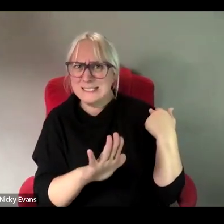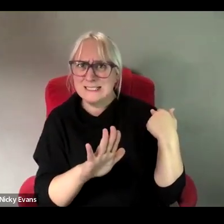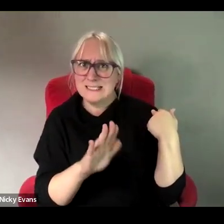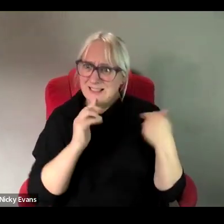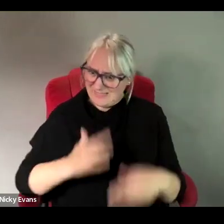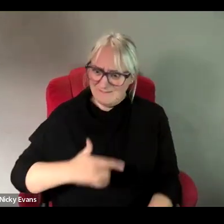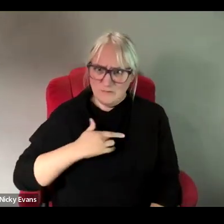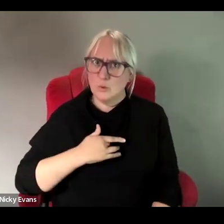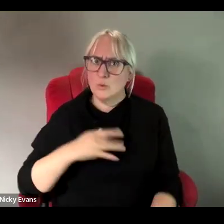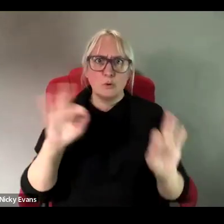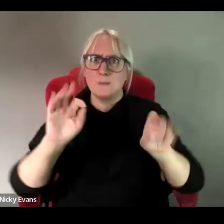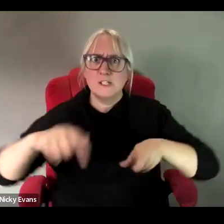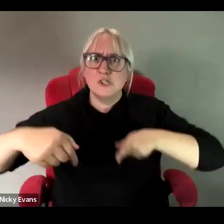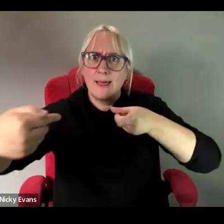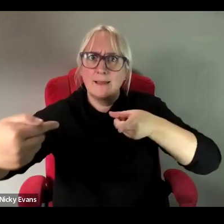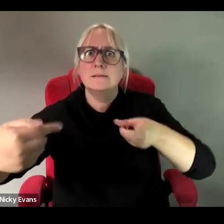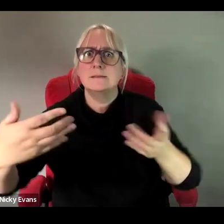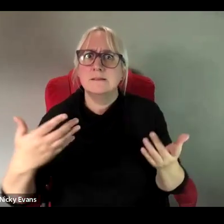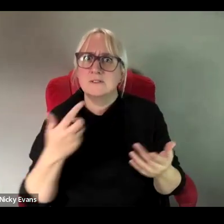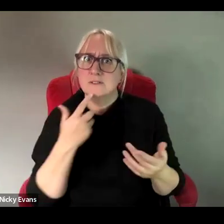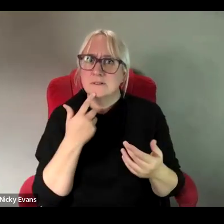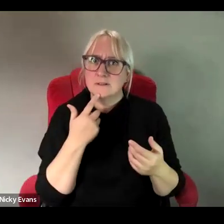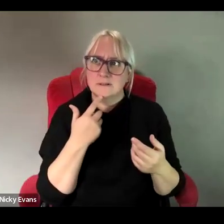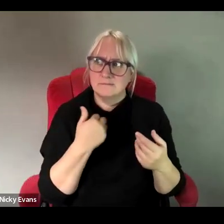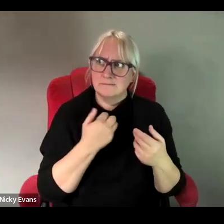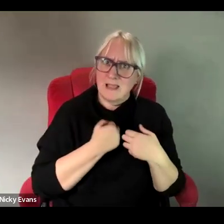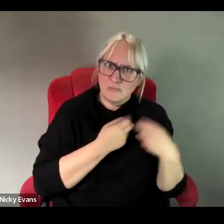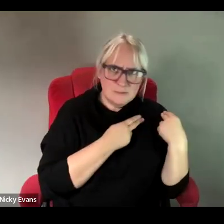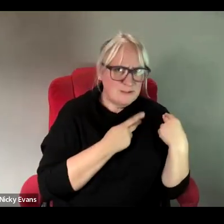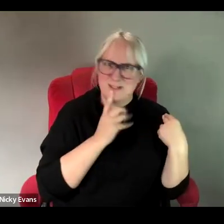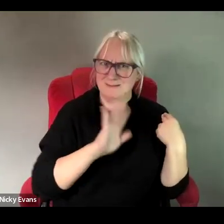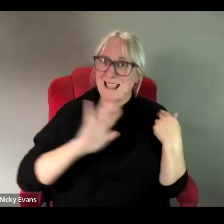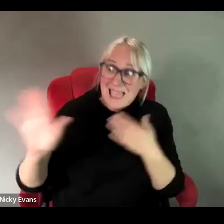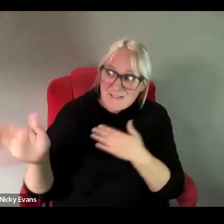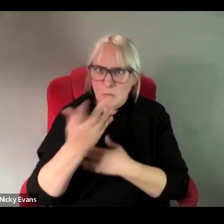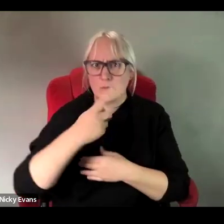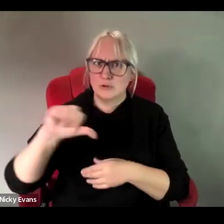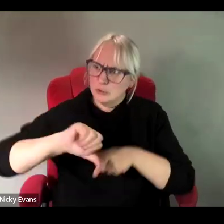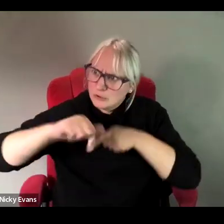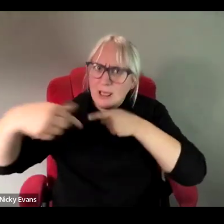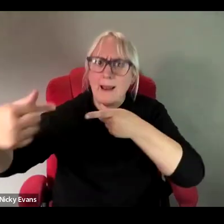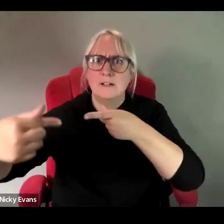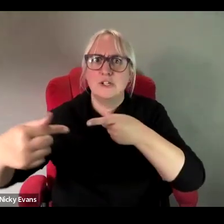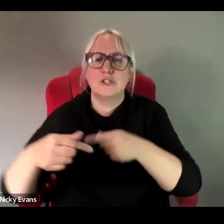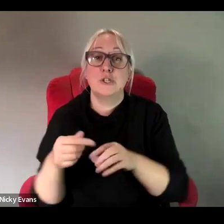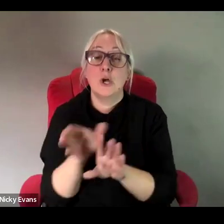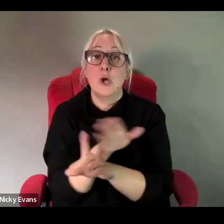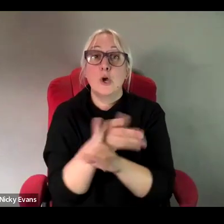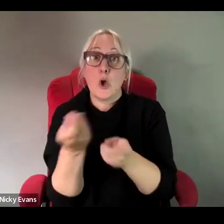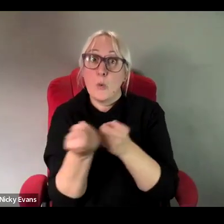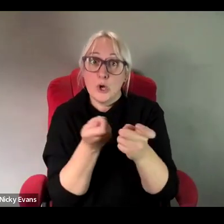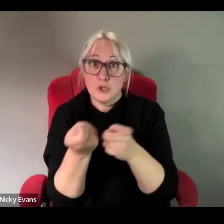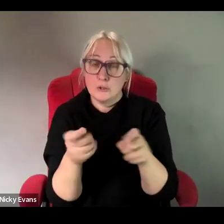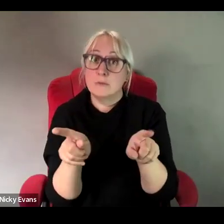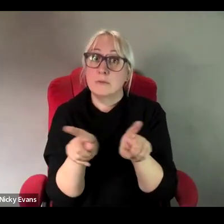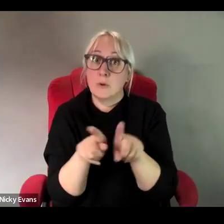unchallenged, which the onus isn't only on us, but it's on everybody. Coercion is also a lack of financial support needed to